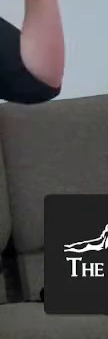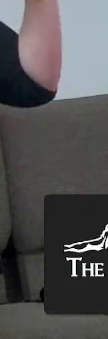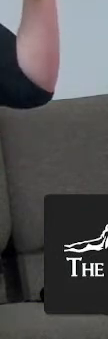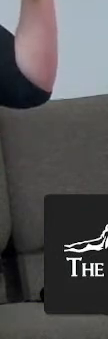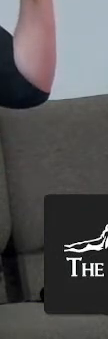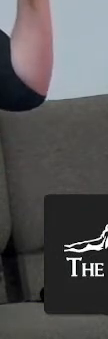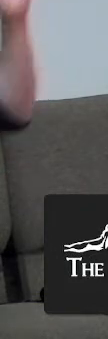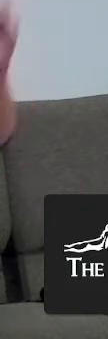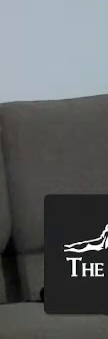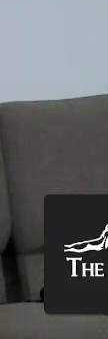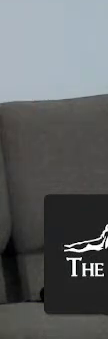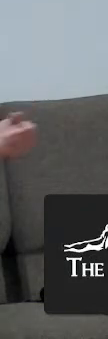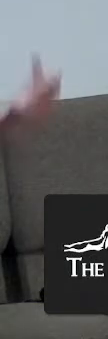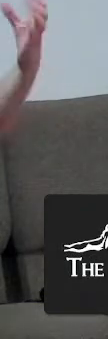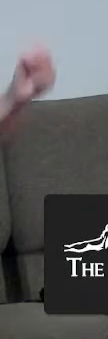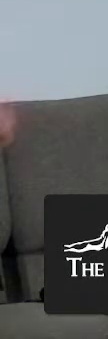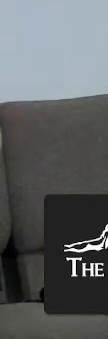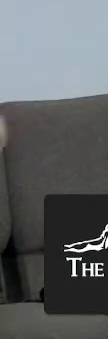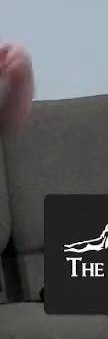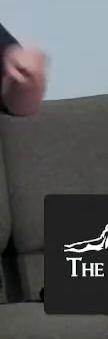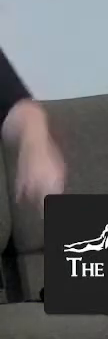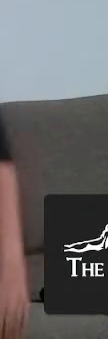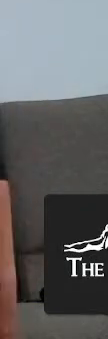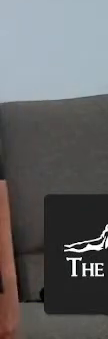You talk so much, you talk in your sleep.